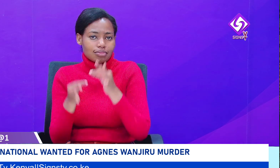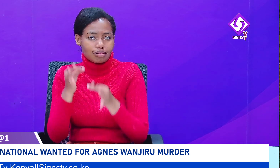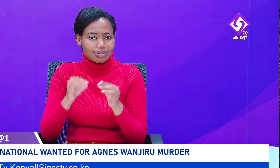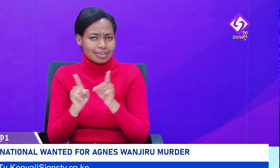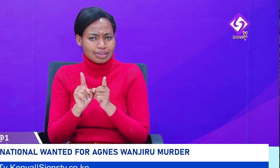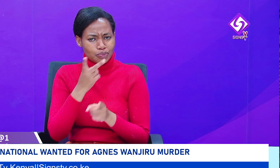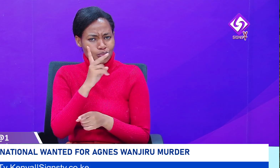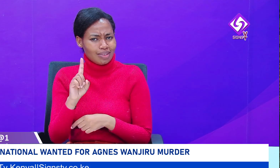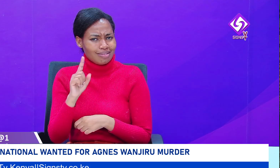justice.